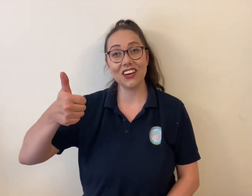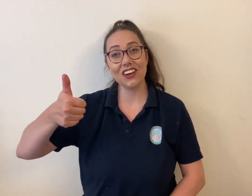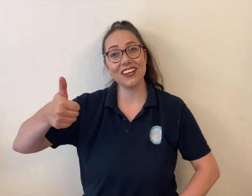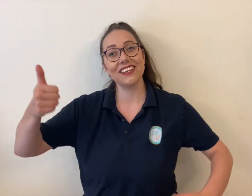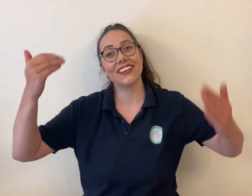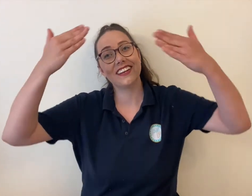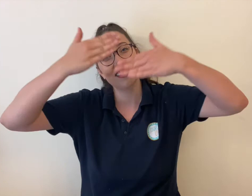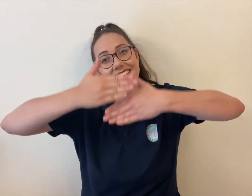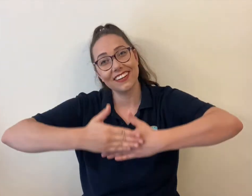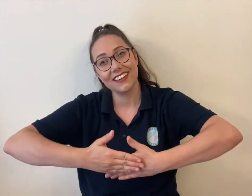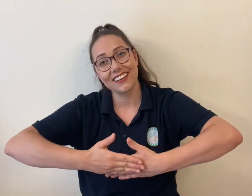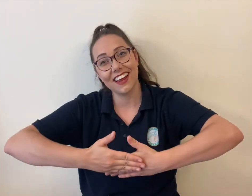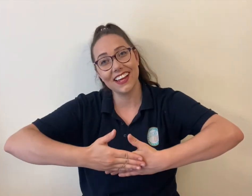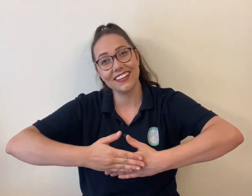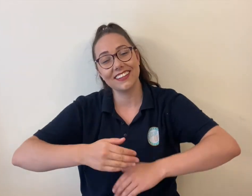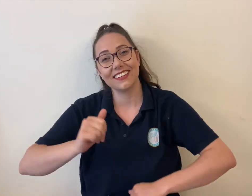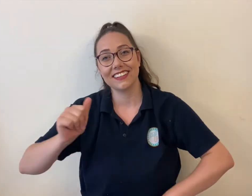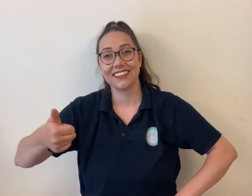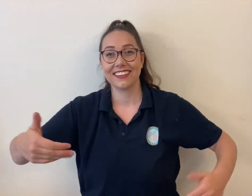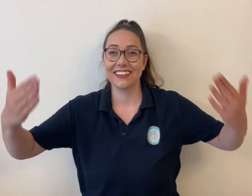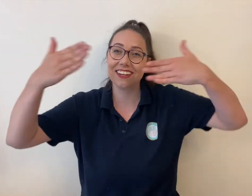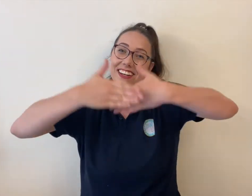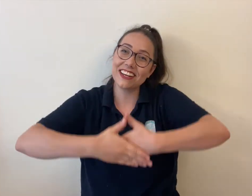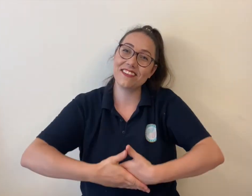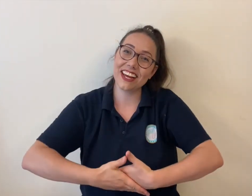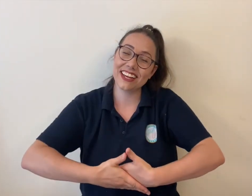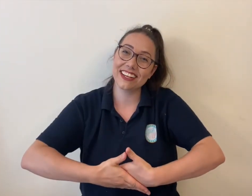good night, good evening.